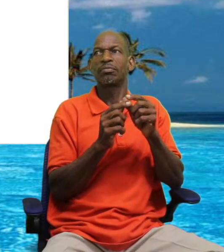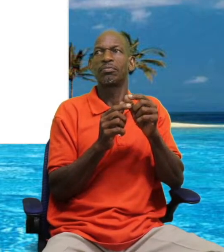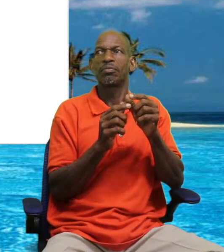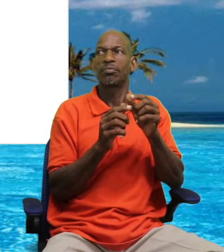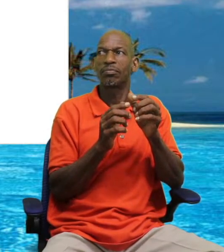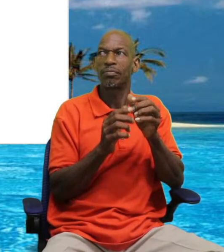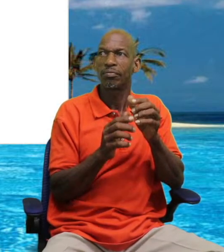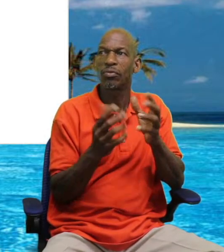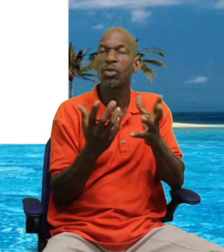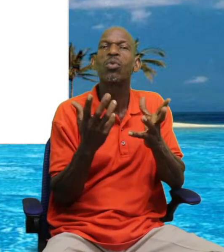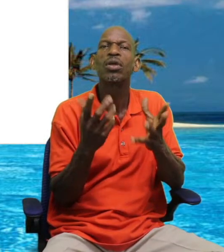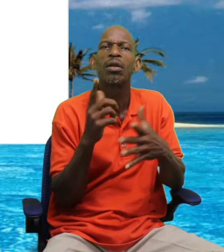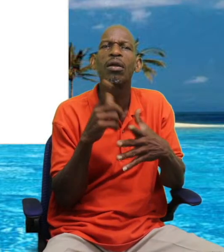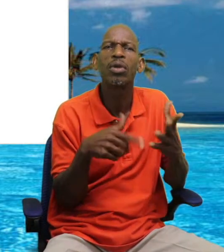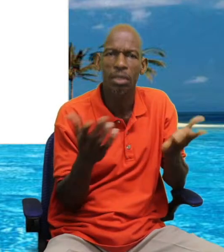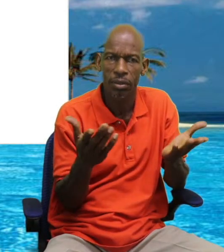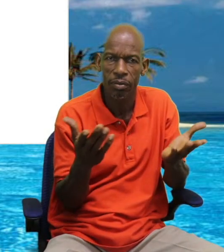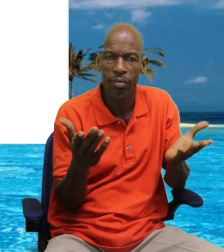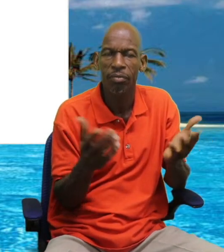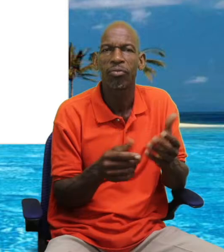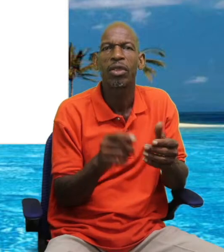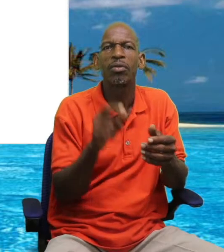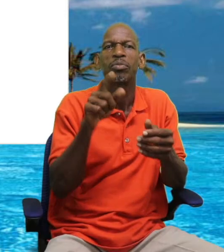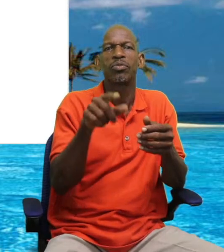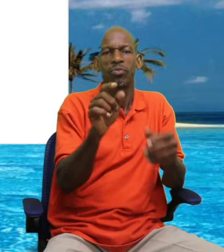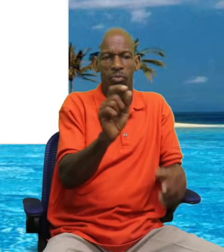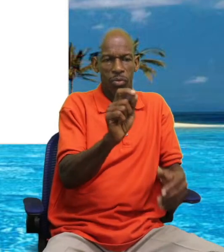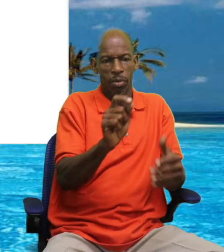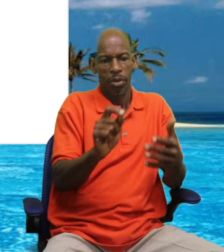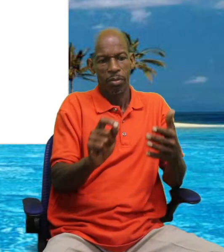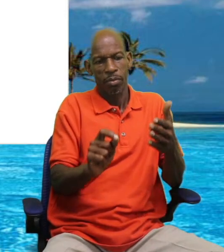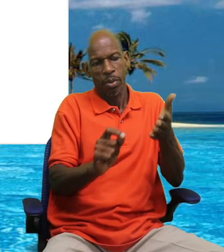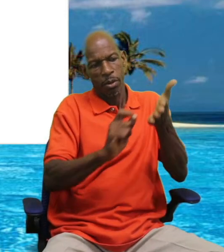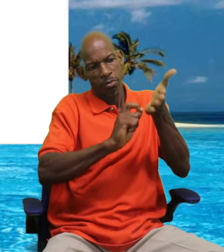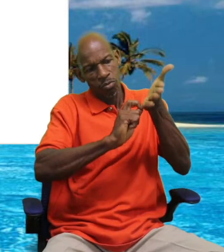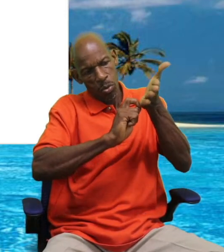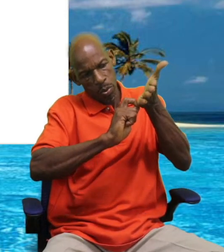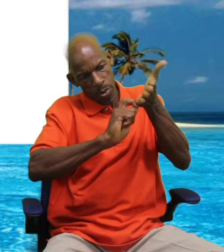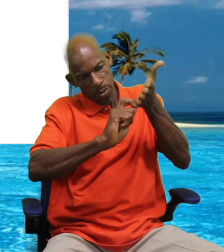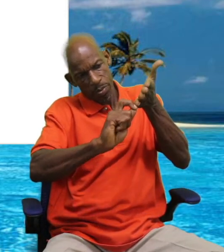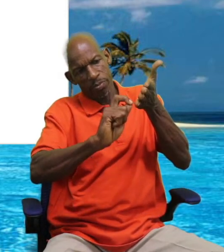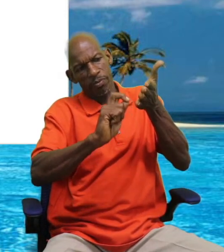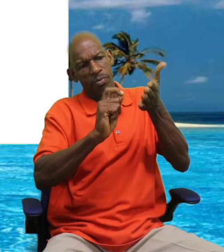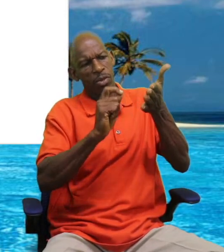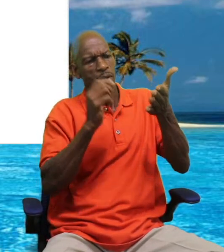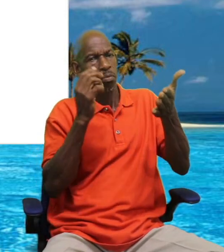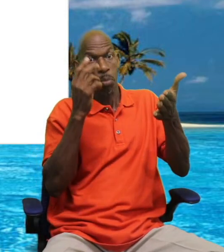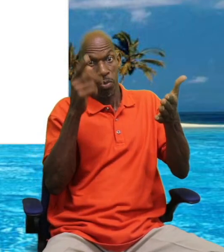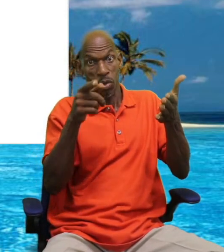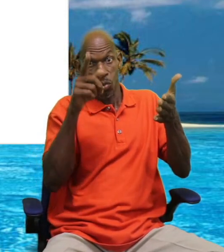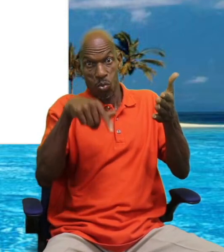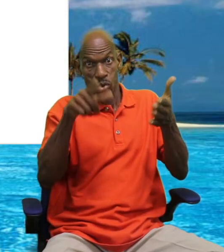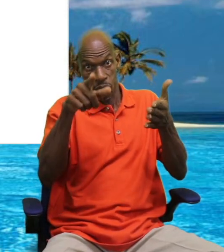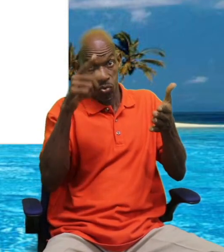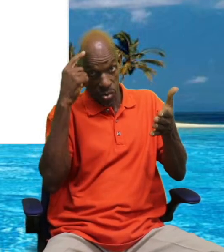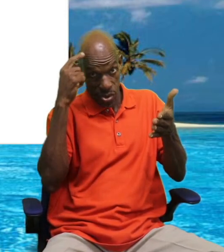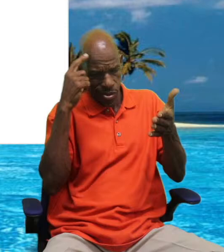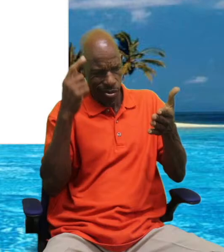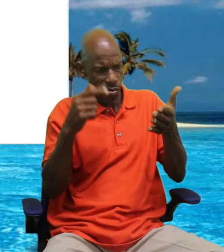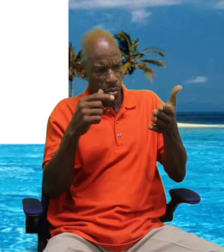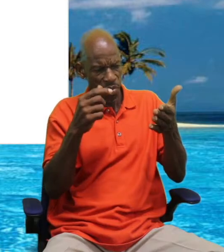to underline or draw a line under the subject of the